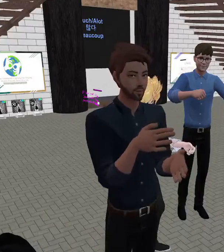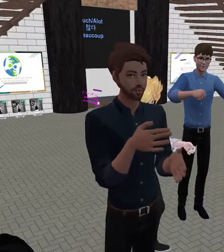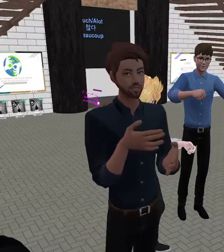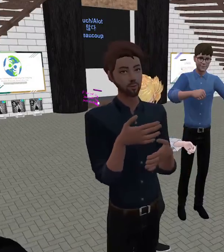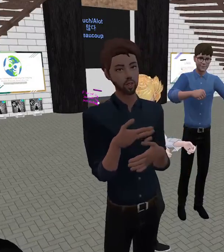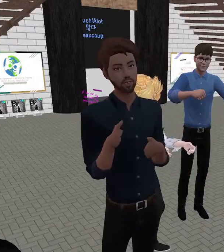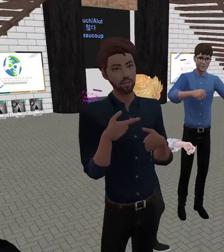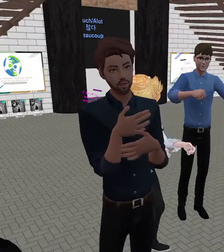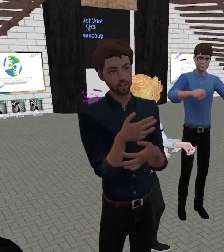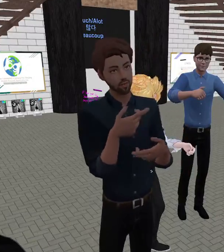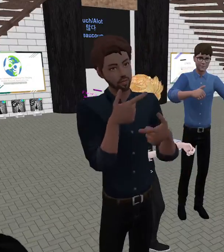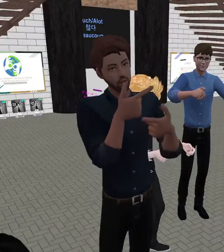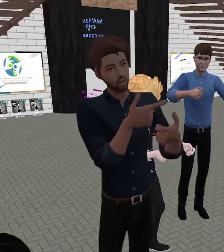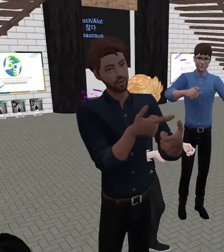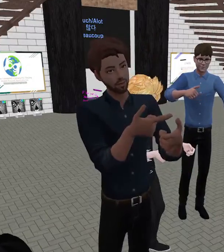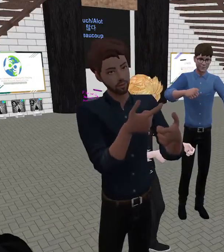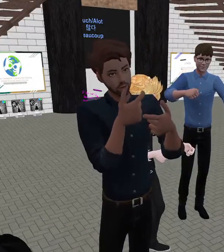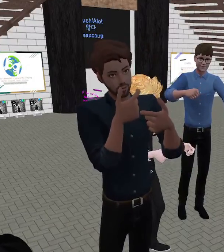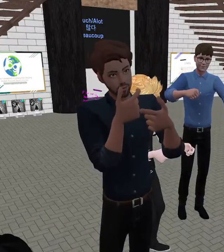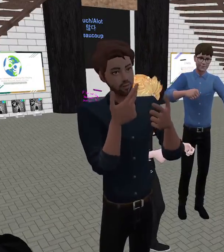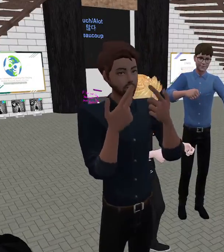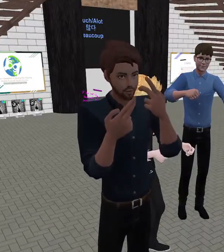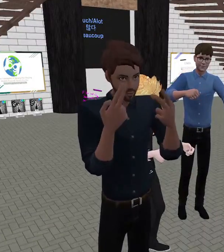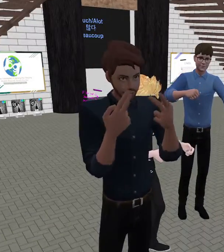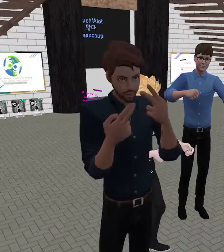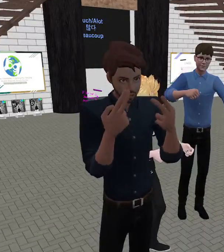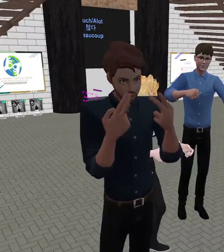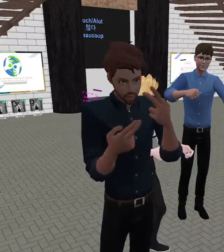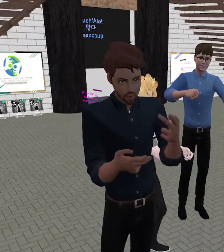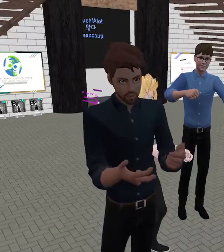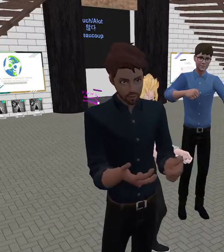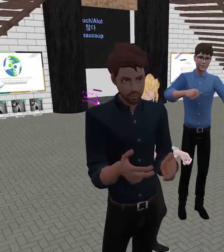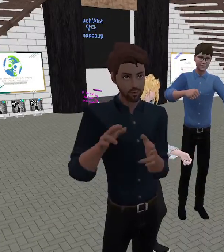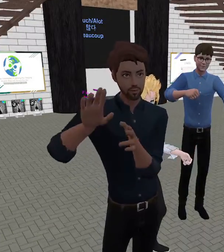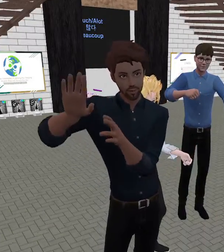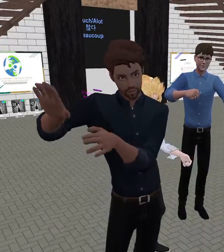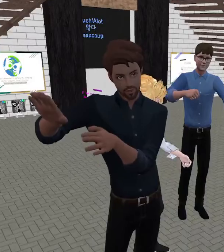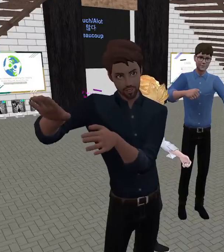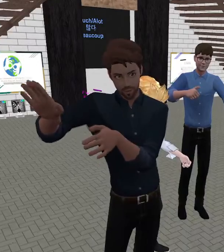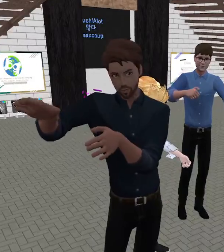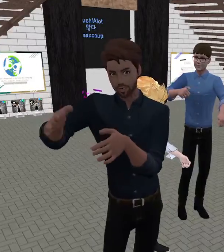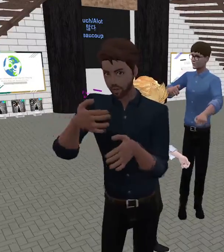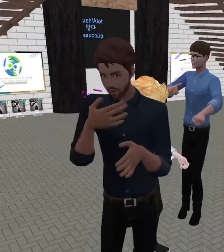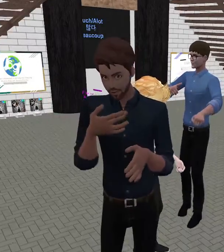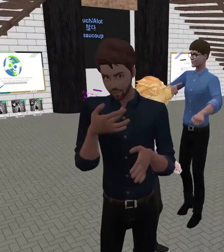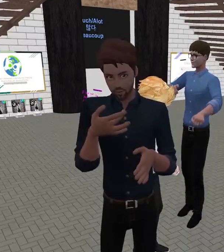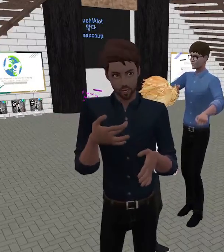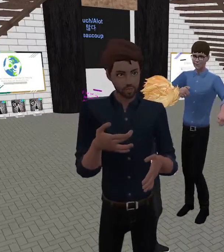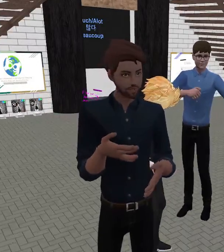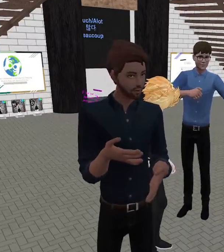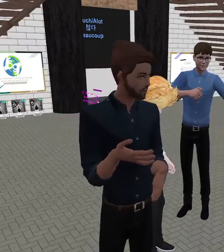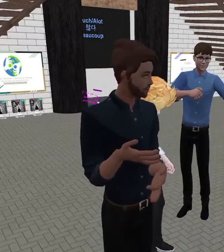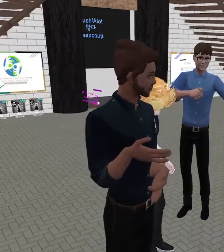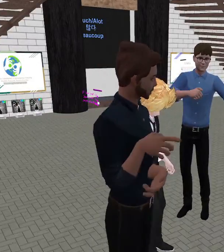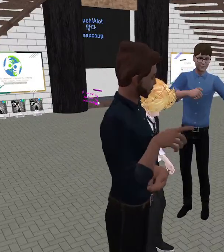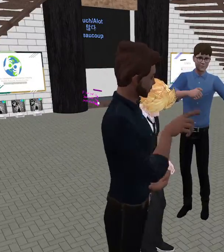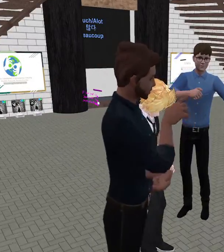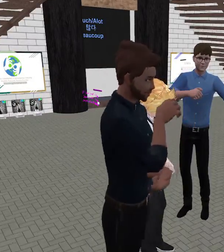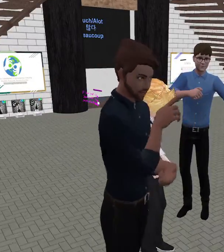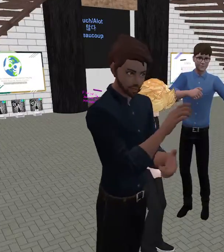but he's more just he likes to enjoy the visual part of it. That's him. That's what he prefers. But you can ask